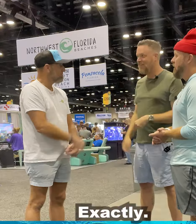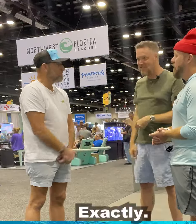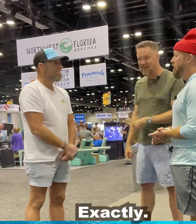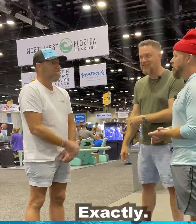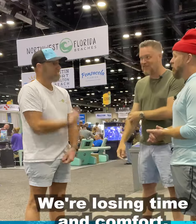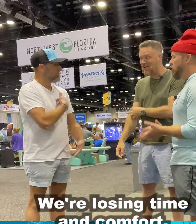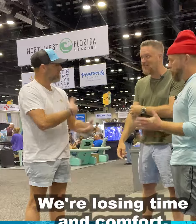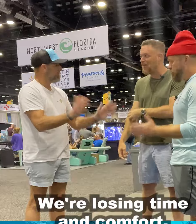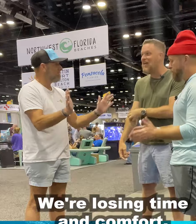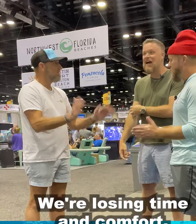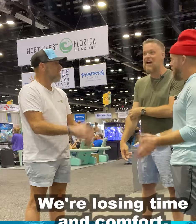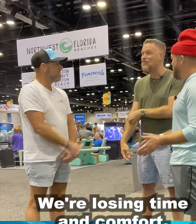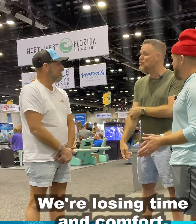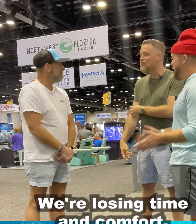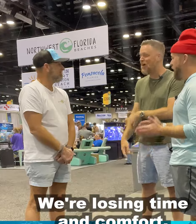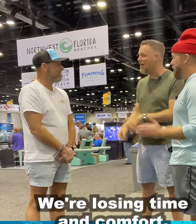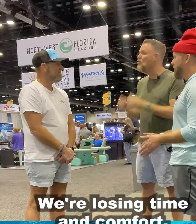Exactly right. We're losing bottom time and comfort.